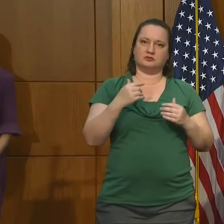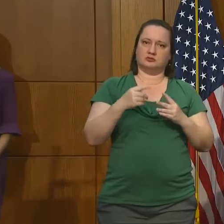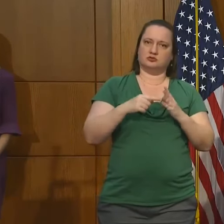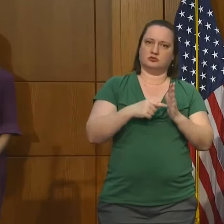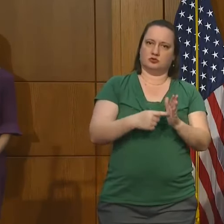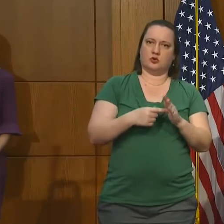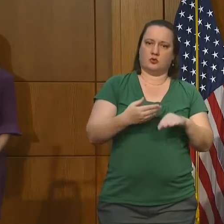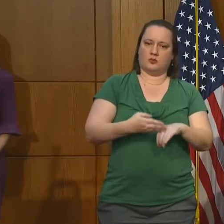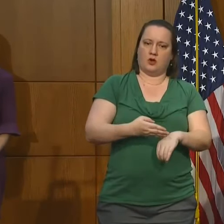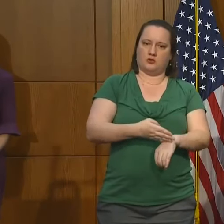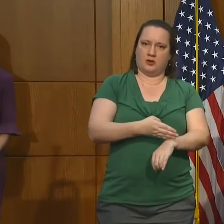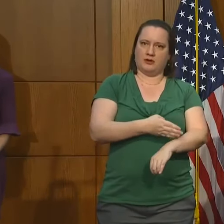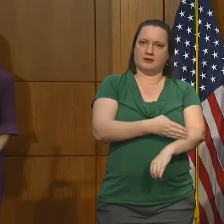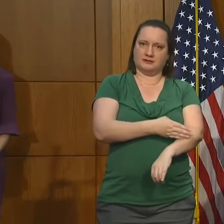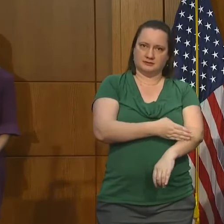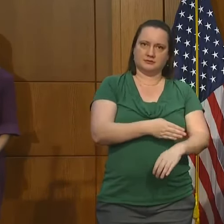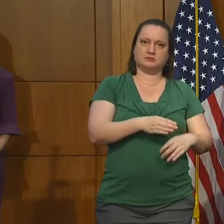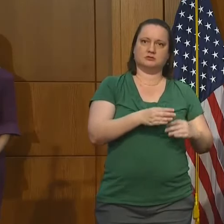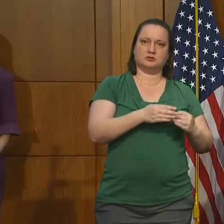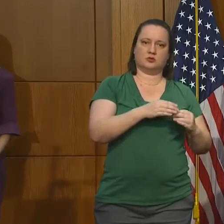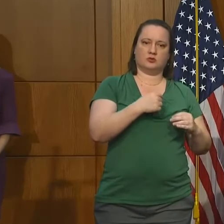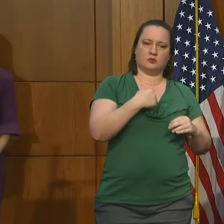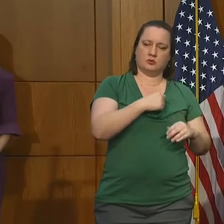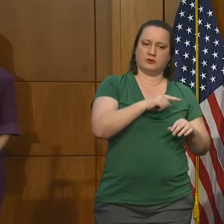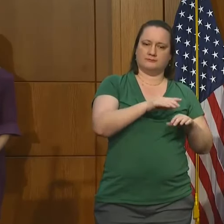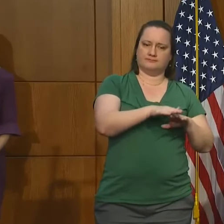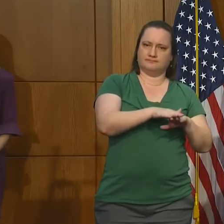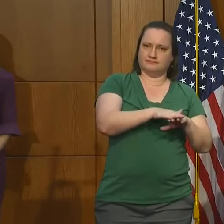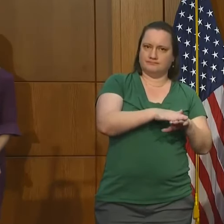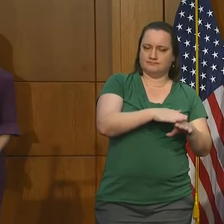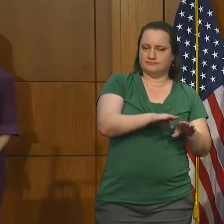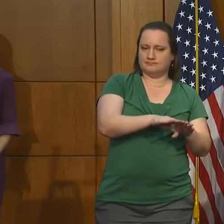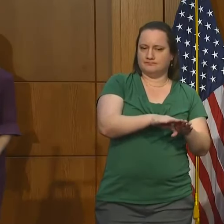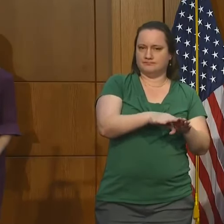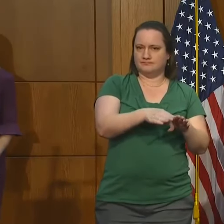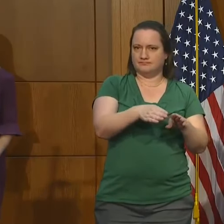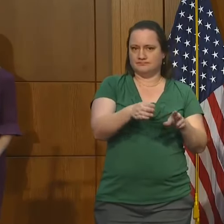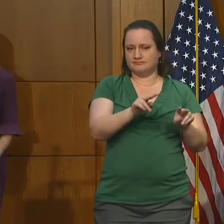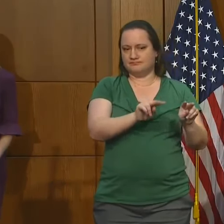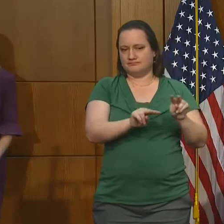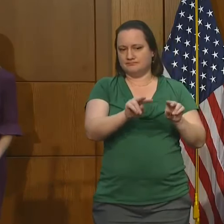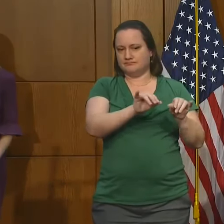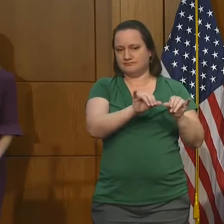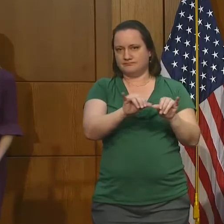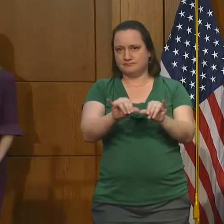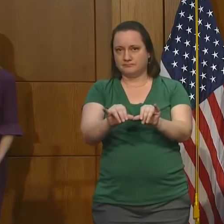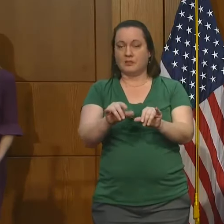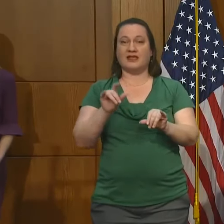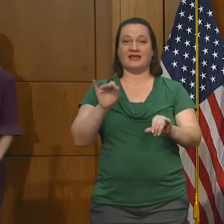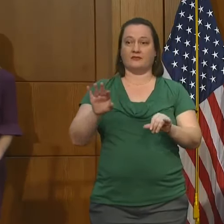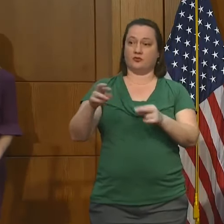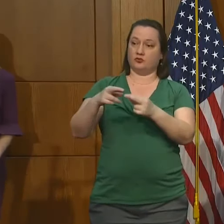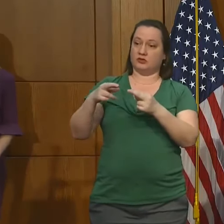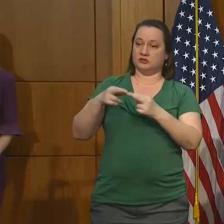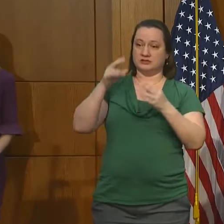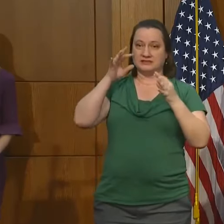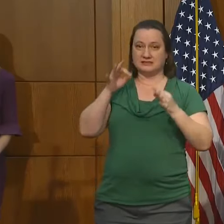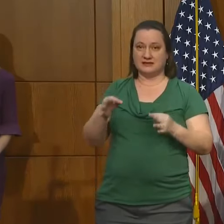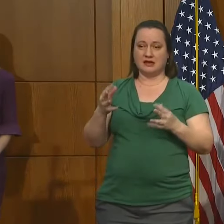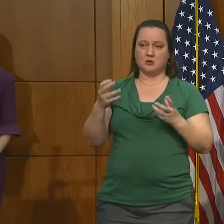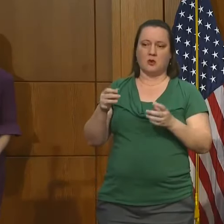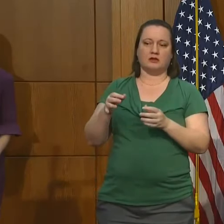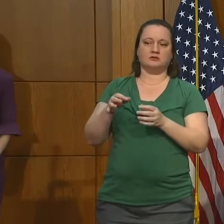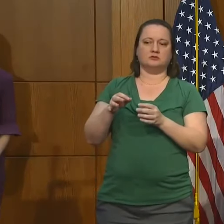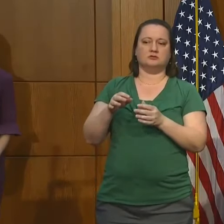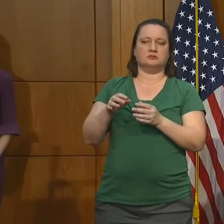approach. But if those entities as a region say, hey, we would like to delay entering phase 1 by 2 weeks,